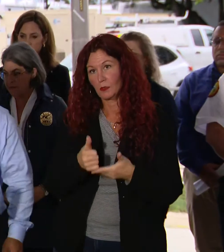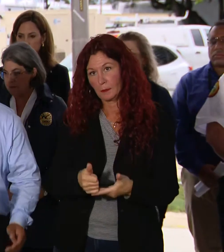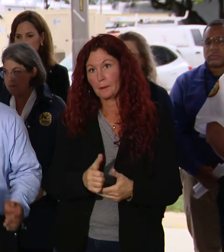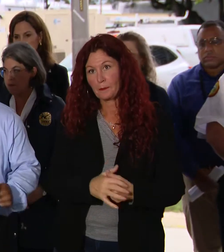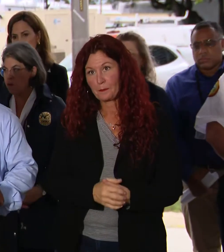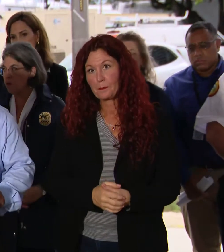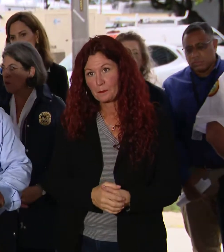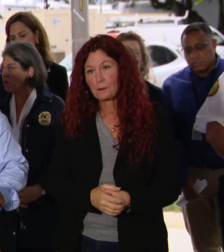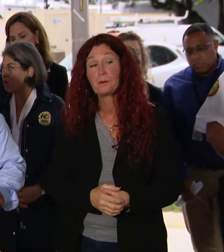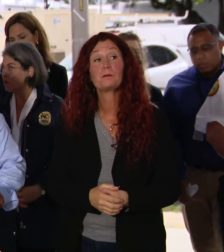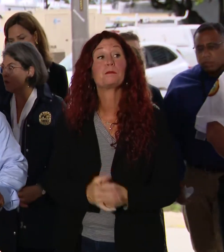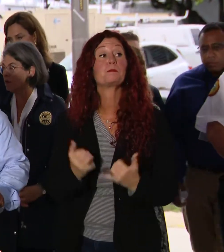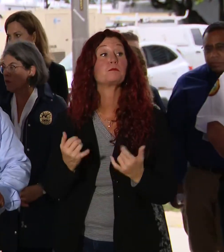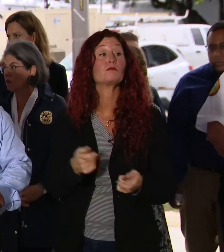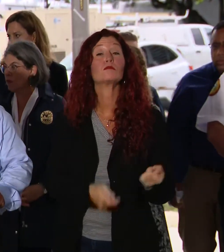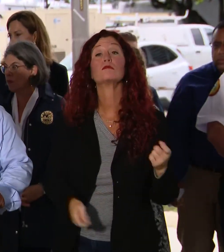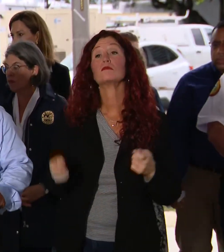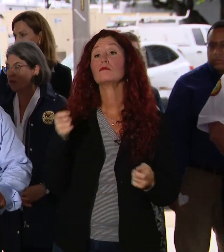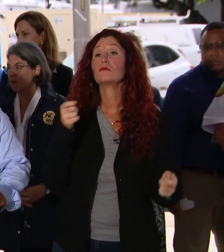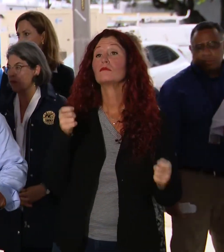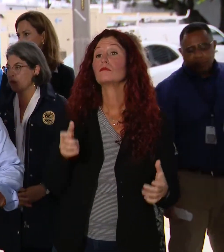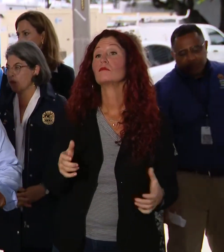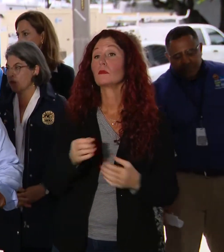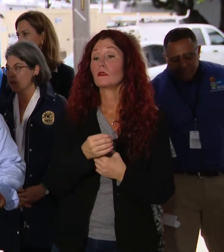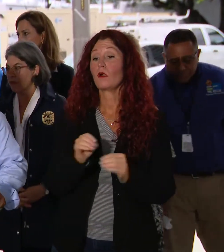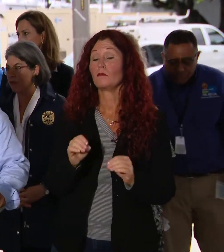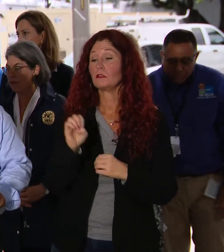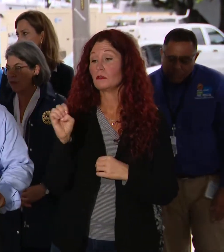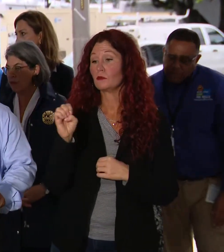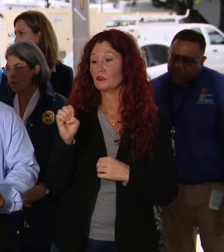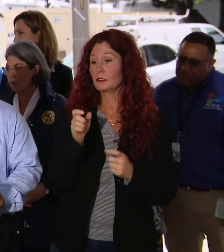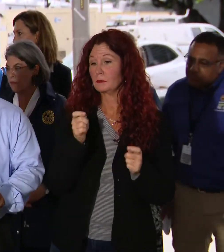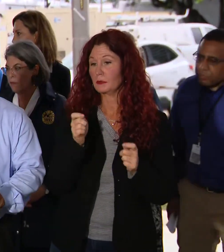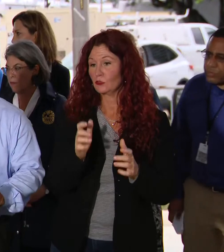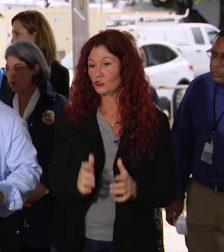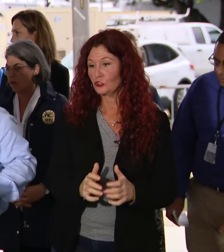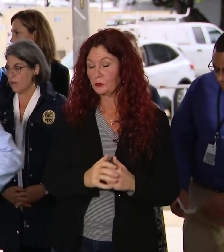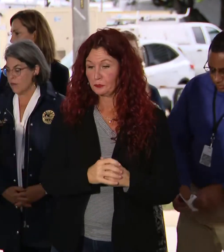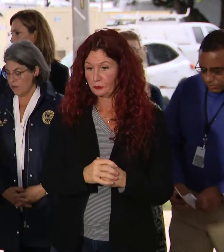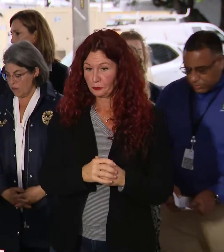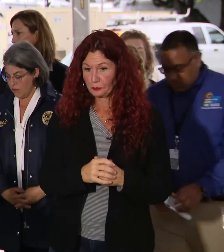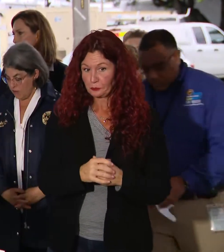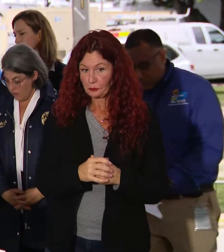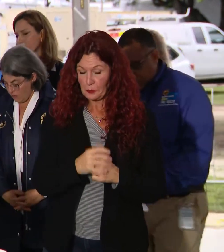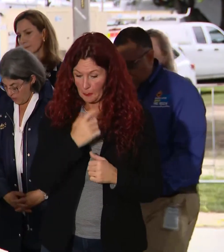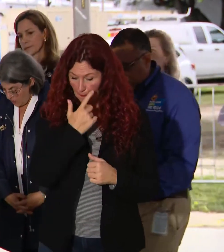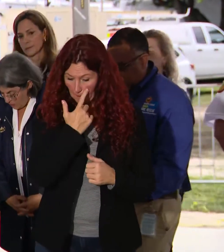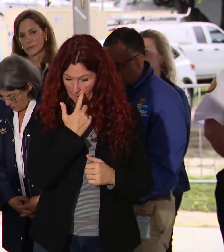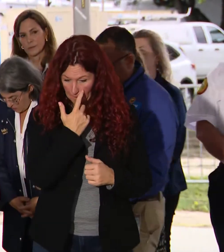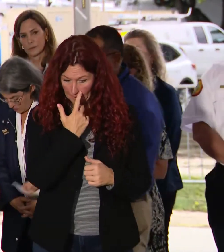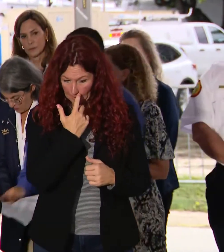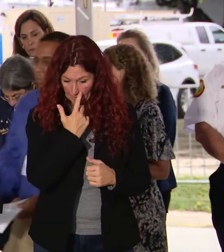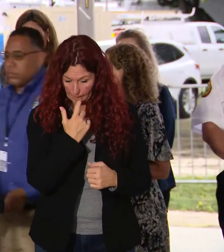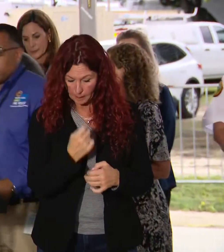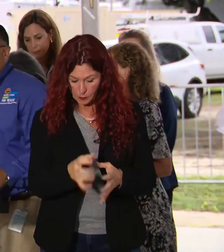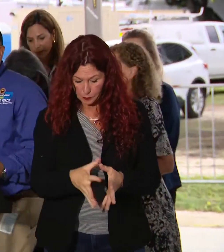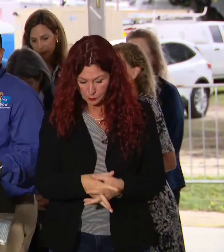Thank you, Congresswoman. Division Director for Office of Emergency Management, Deputy Incident Commander Charles Cyril.